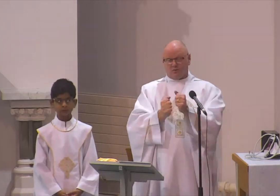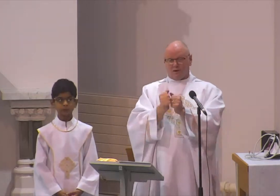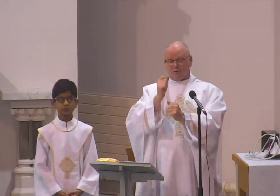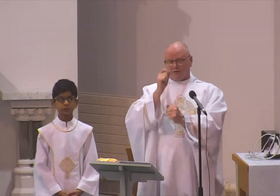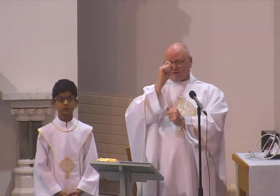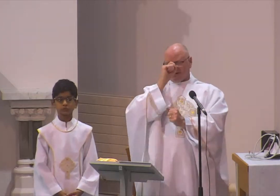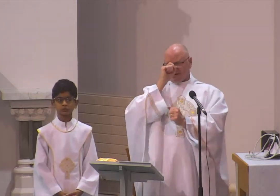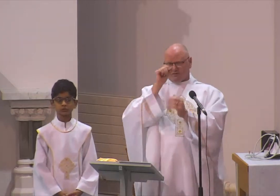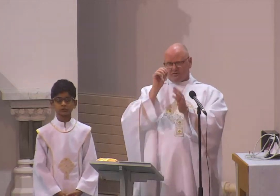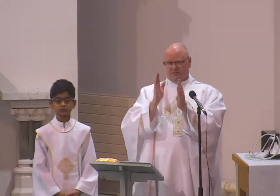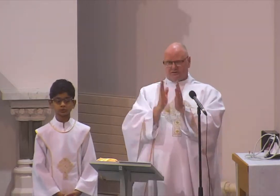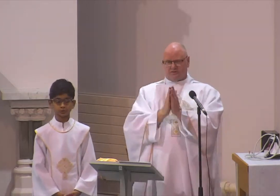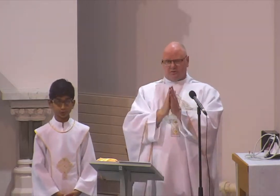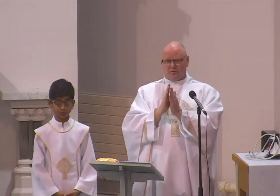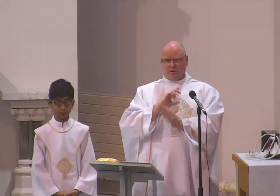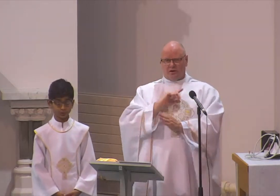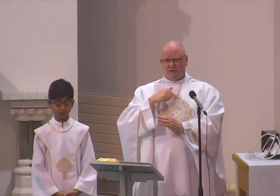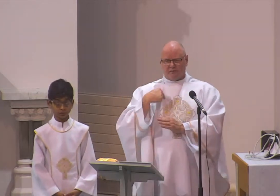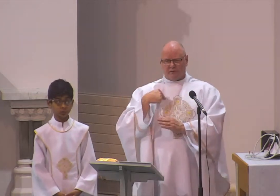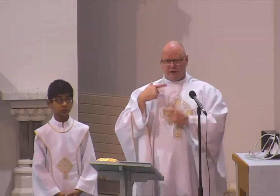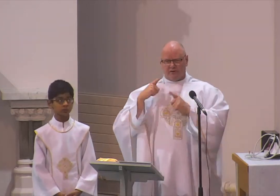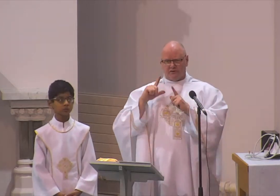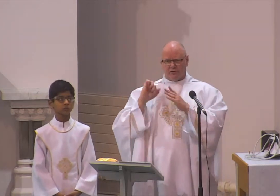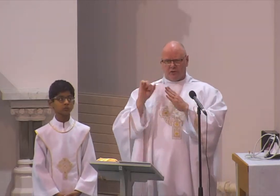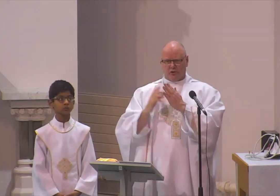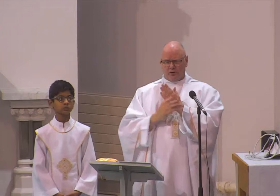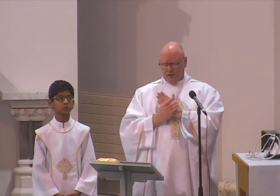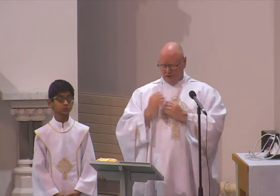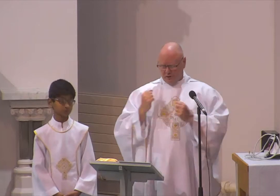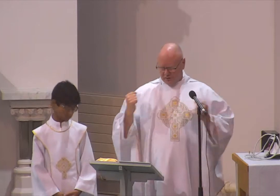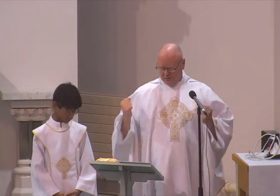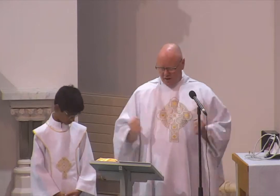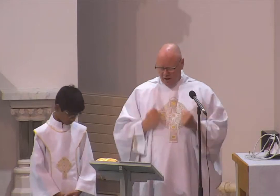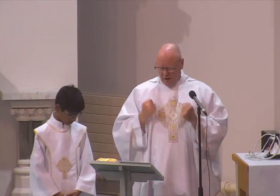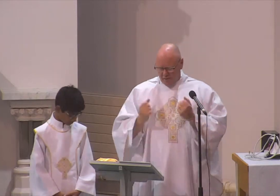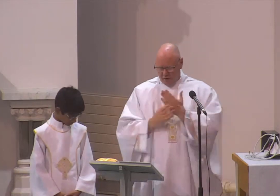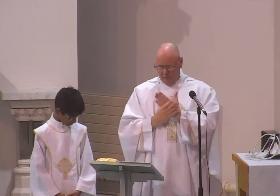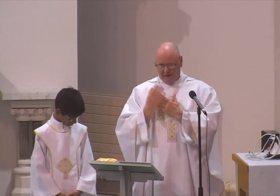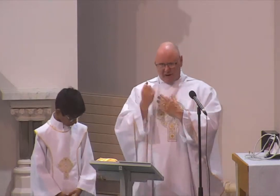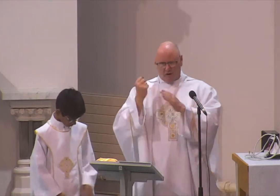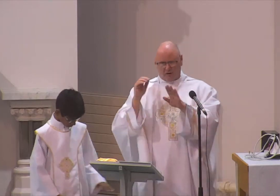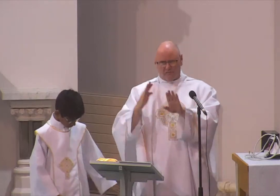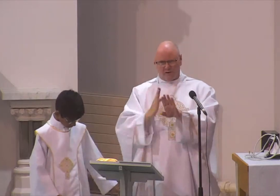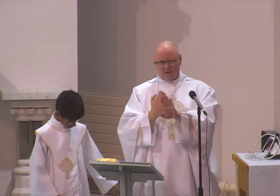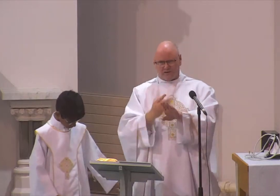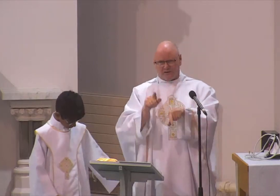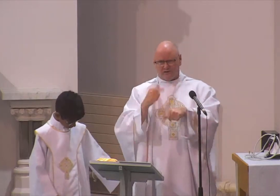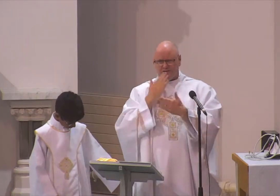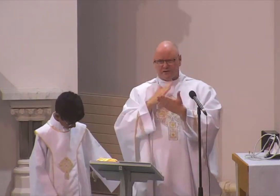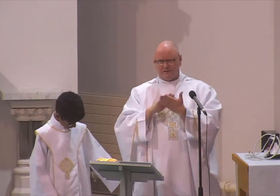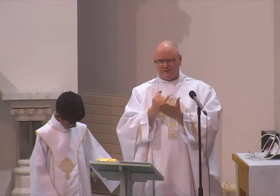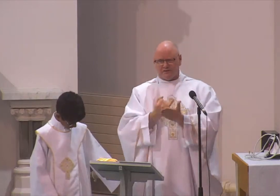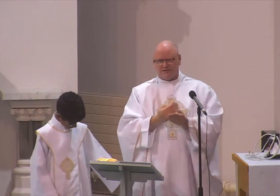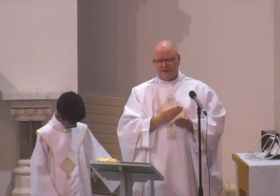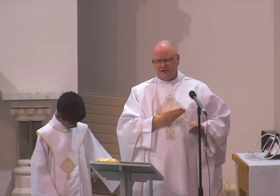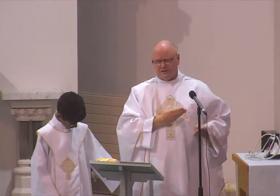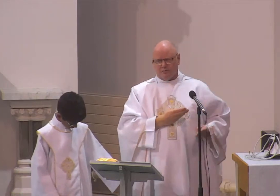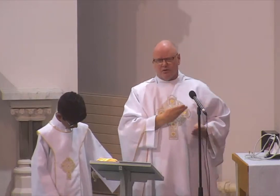brothers and sisters, to pray for me to the Lord our God. May Almighty God have mercy on us, forgive us our sins, and bring us